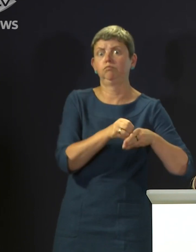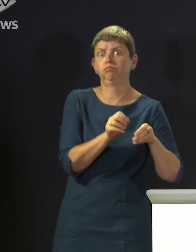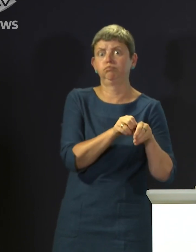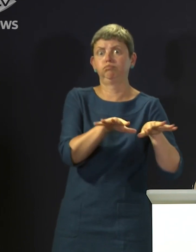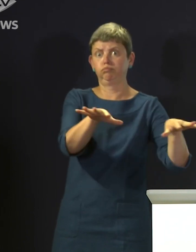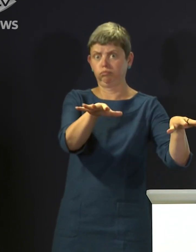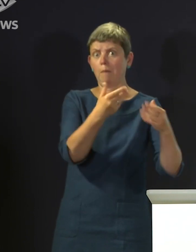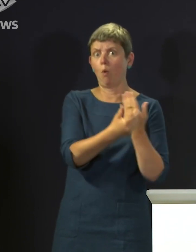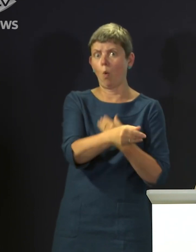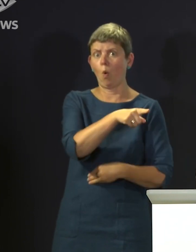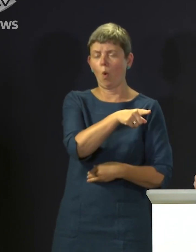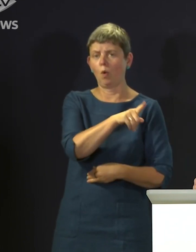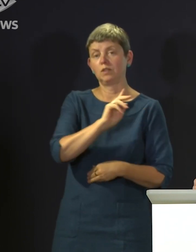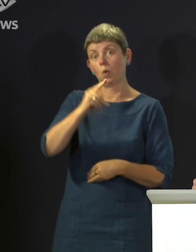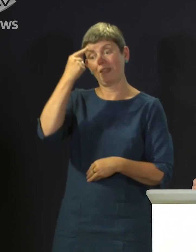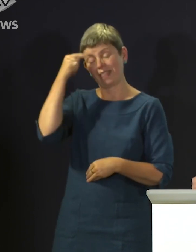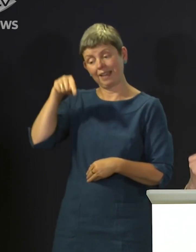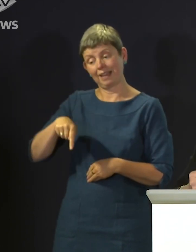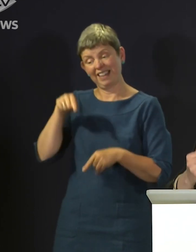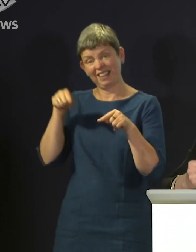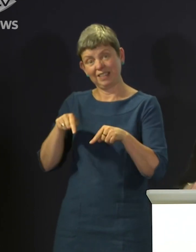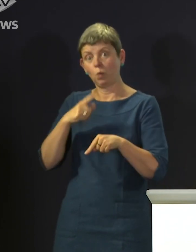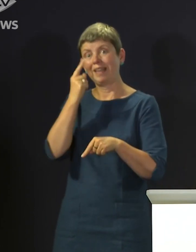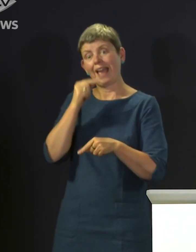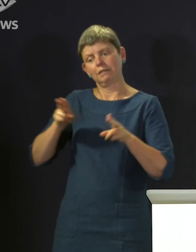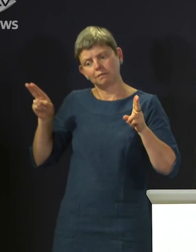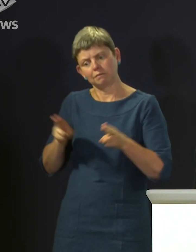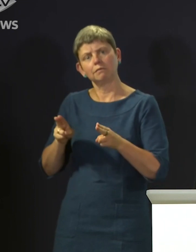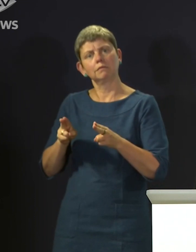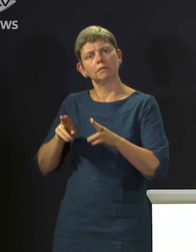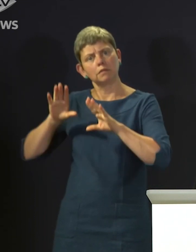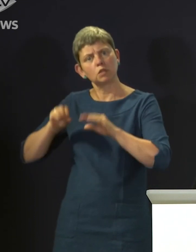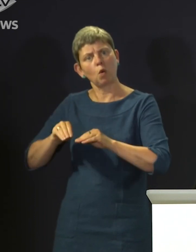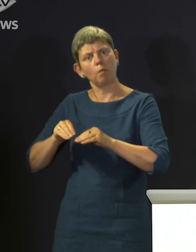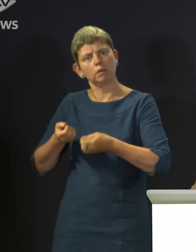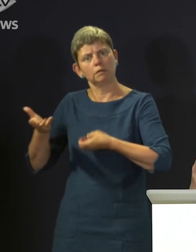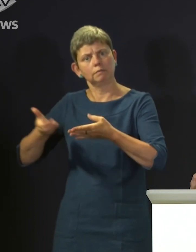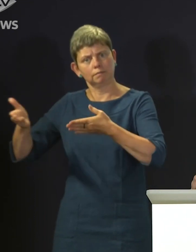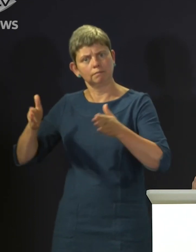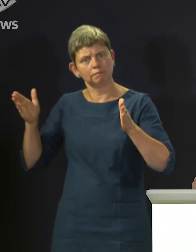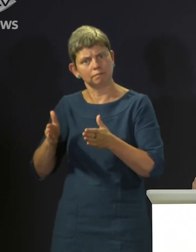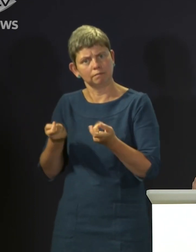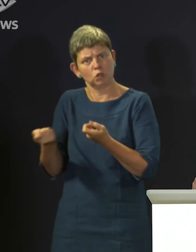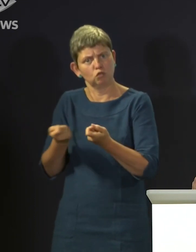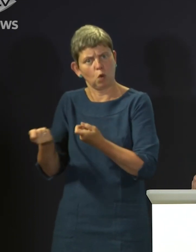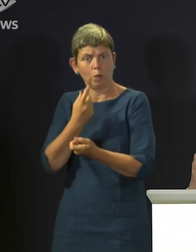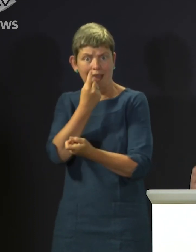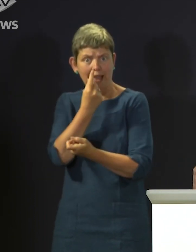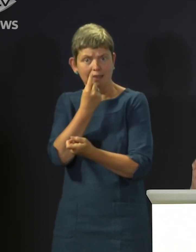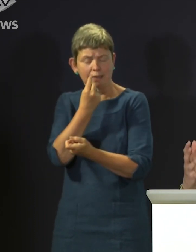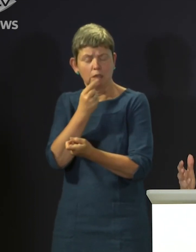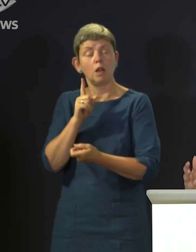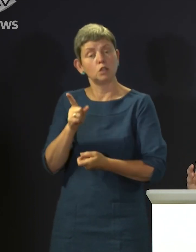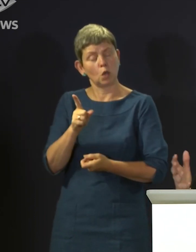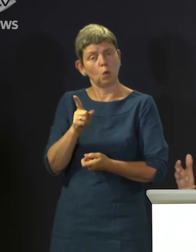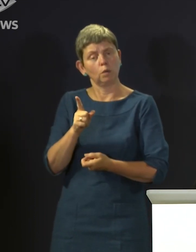more of a chance at this stage of stemming the rise without the need to use wider restrictions. So taking all of that into account, our